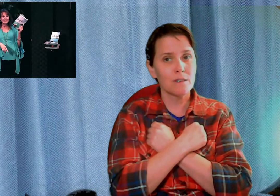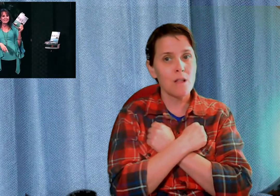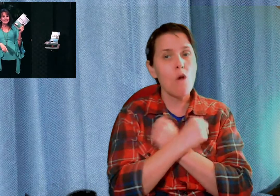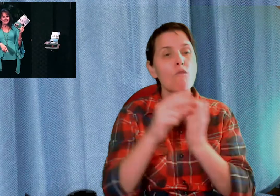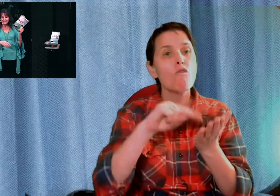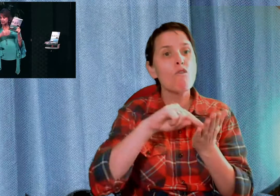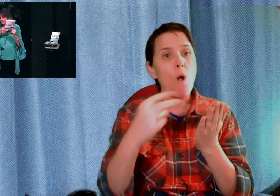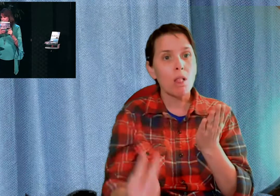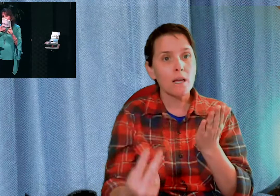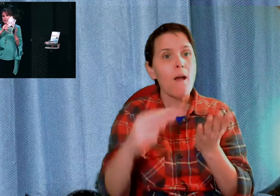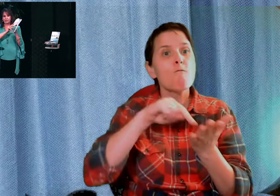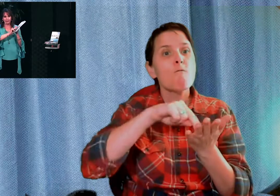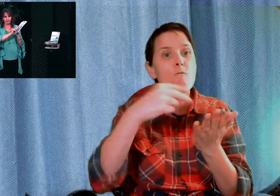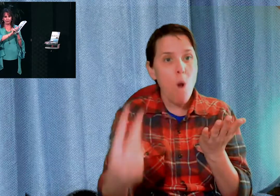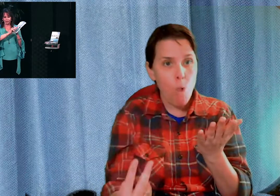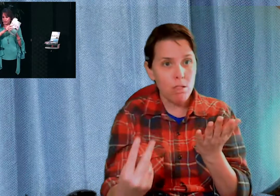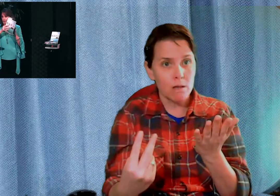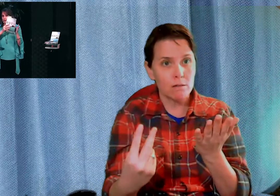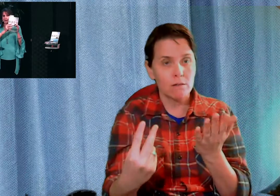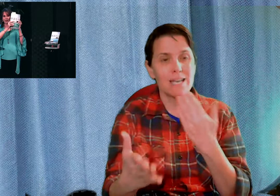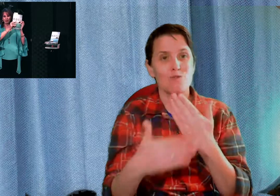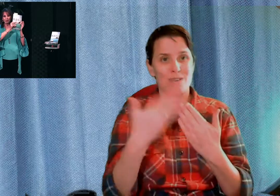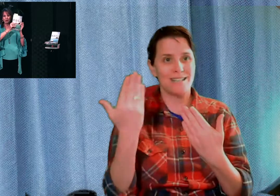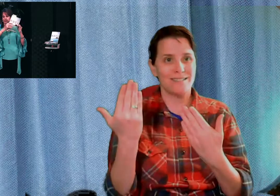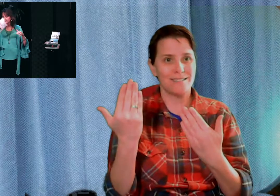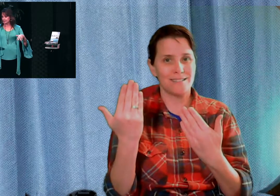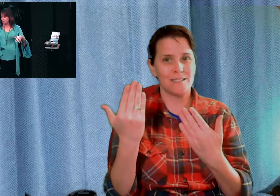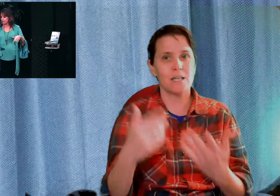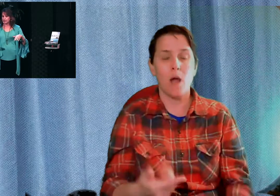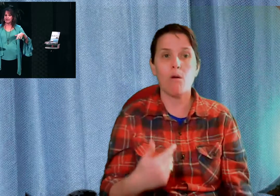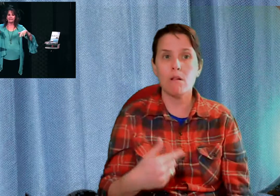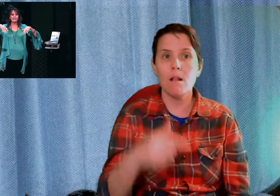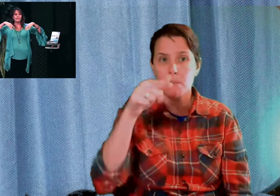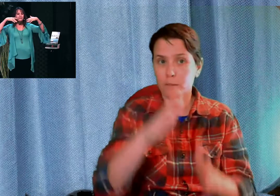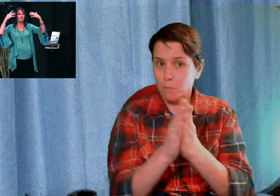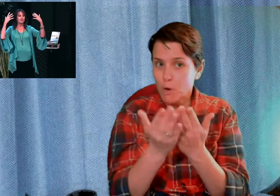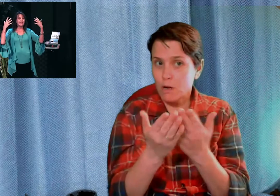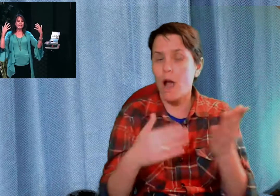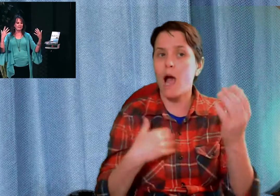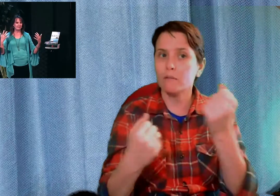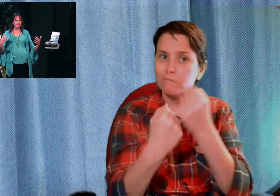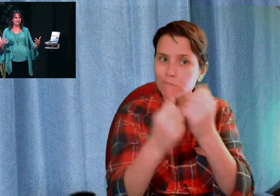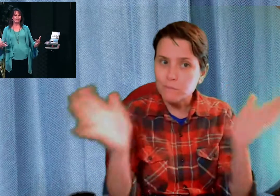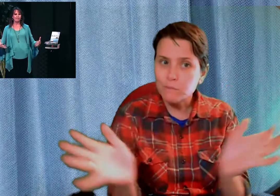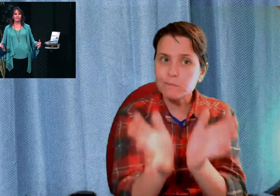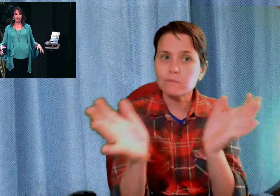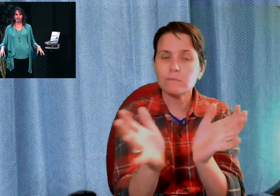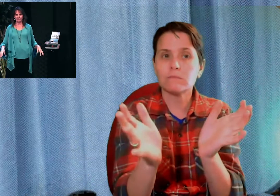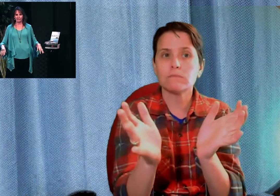Falling into ease. Now, I will tell you that I promote in this book the idea of